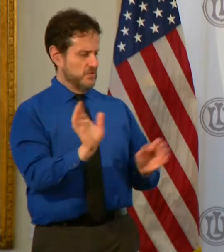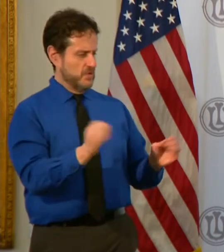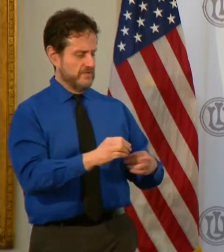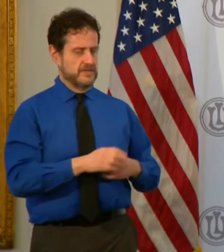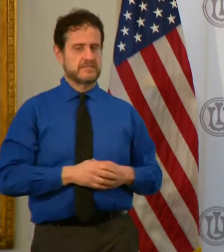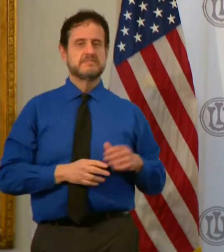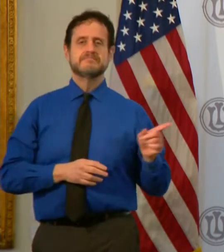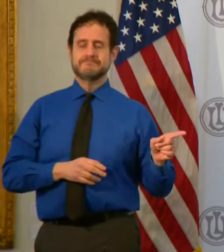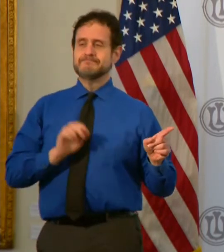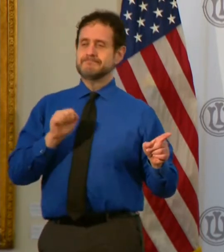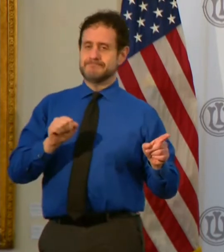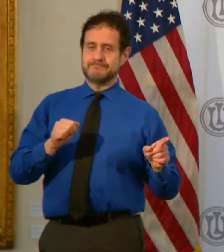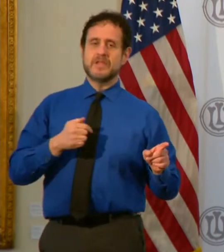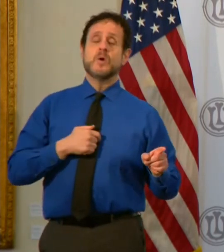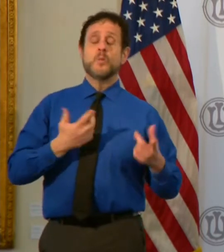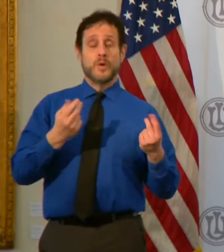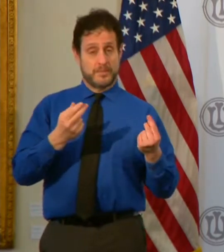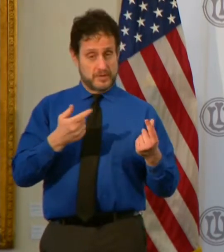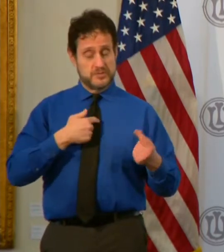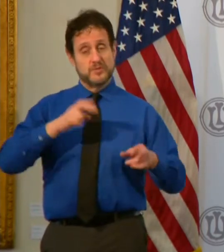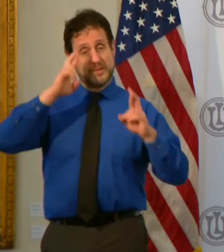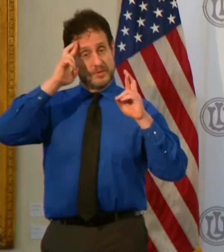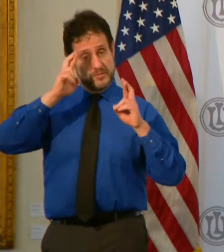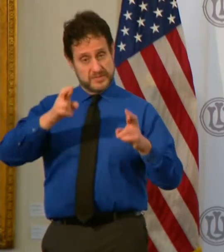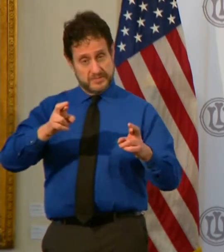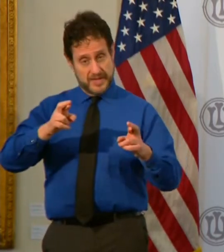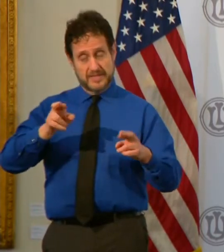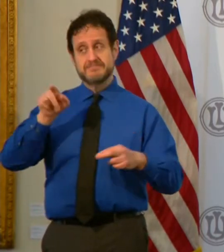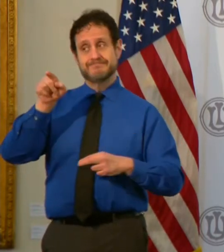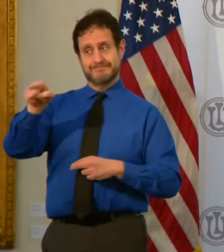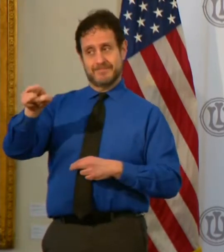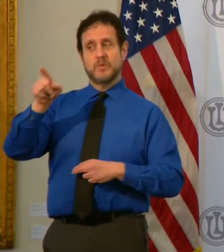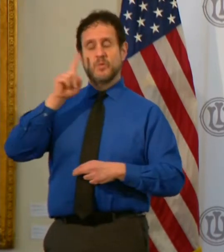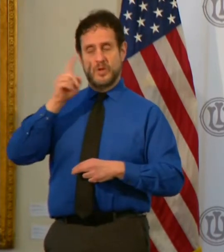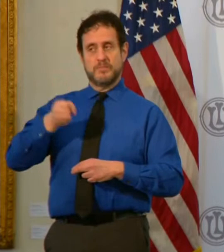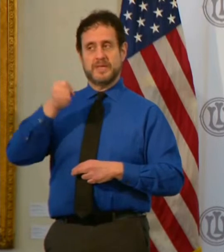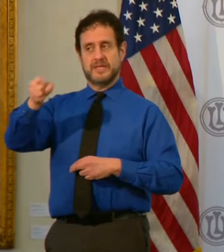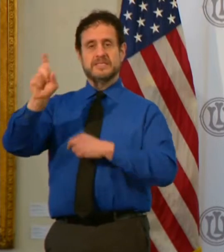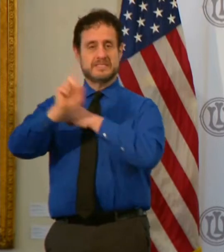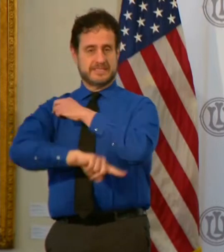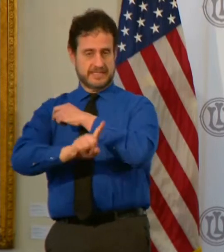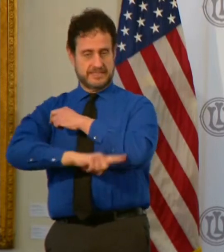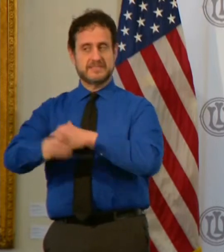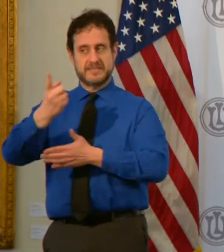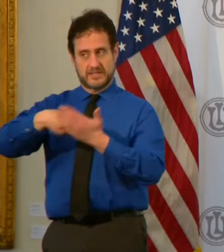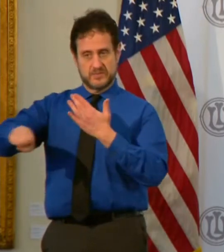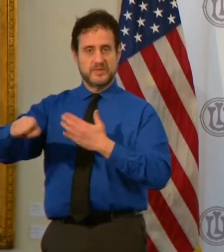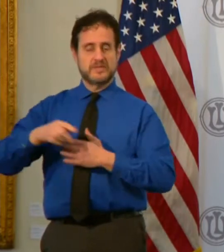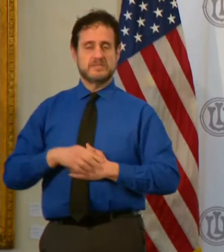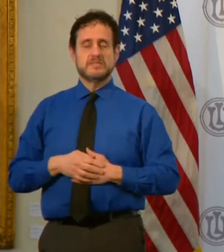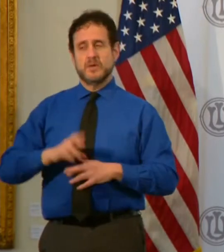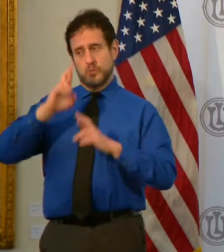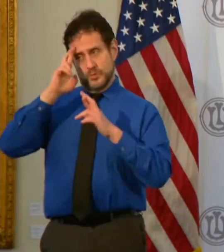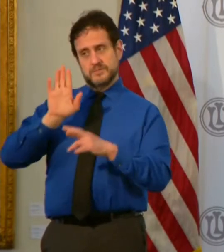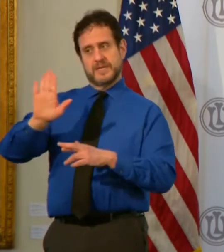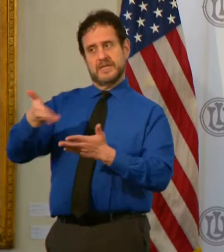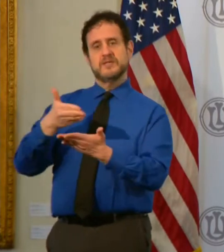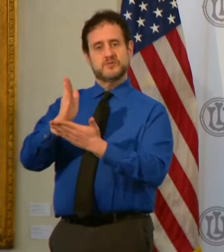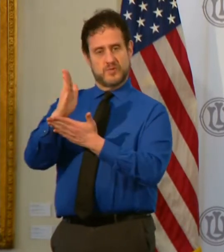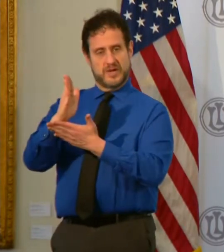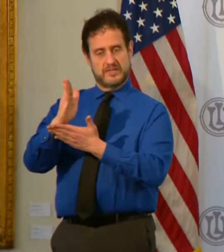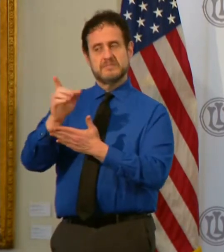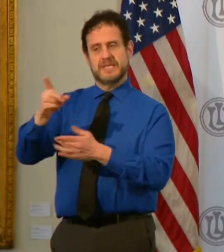what I'm going to do is respect that Mr. Smollett is going to be sentenced next week and respect his right as a